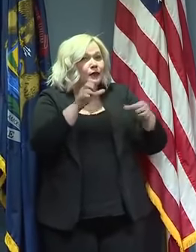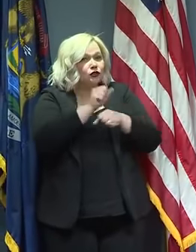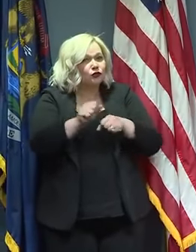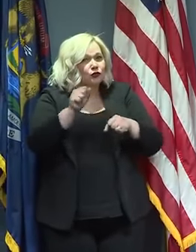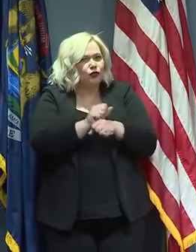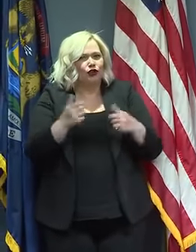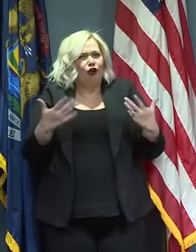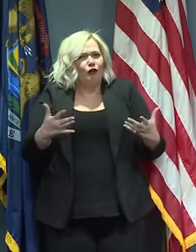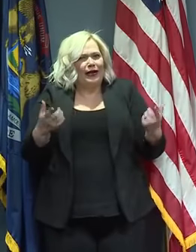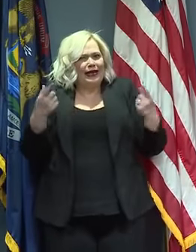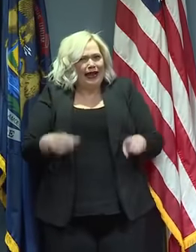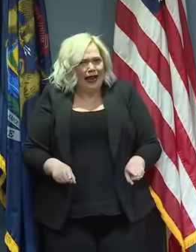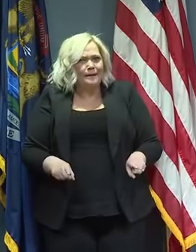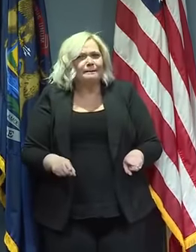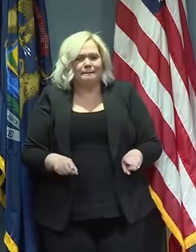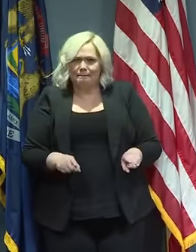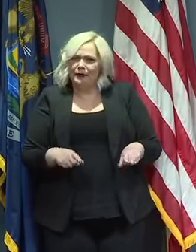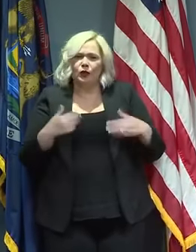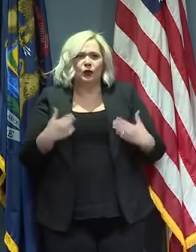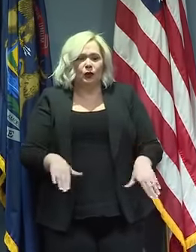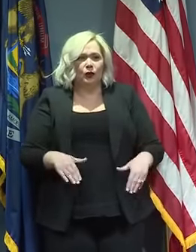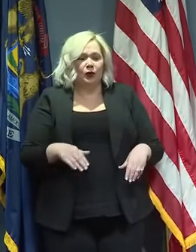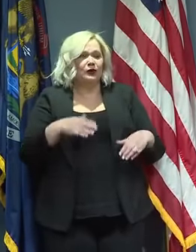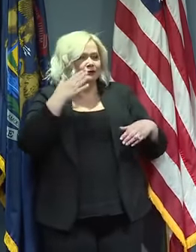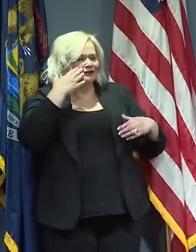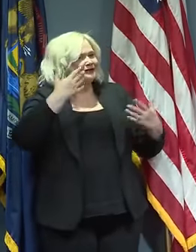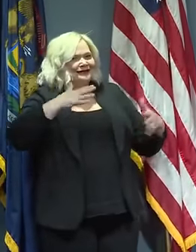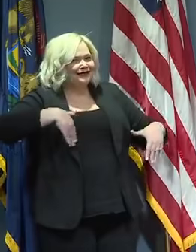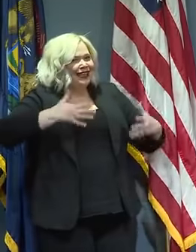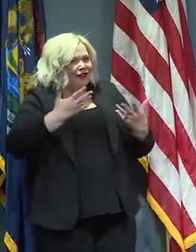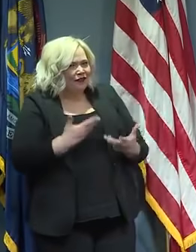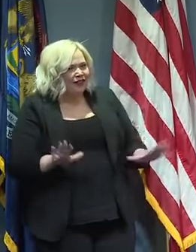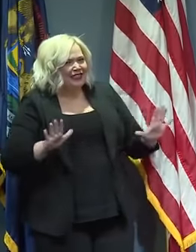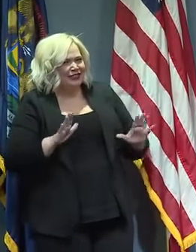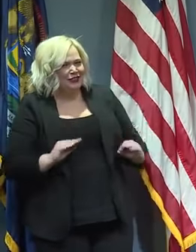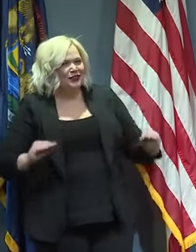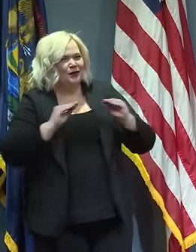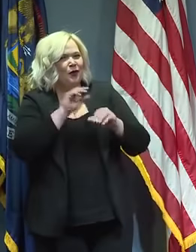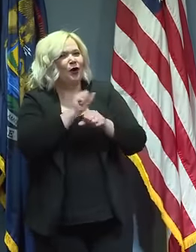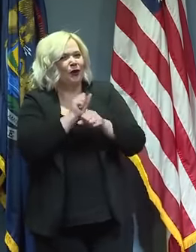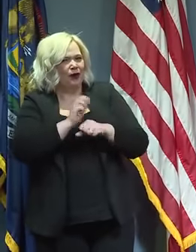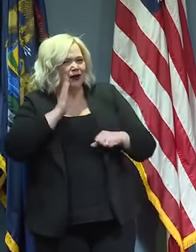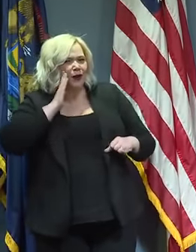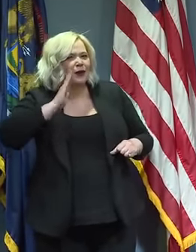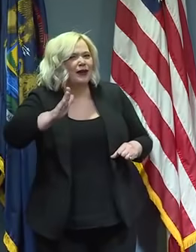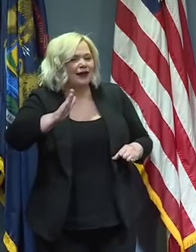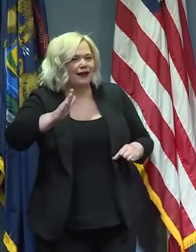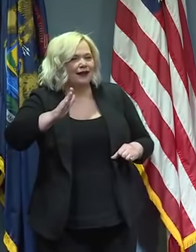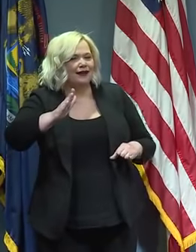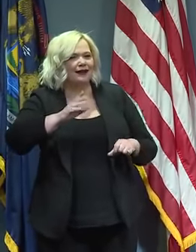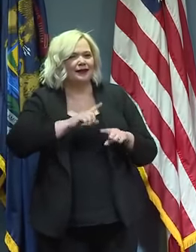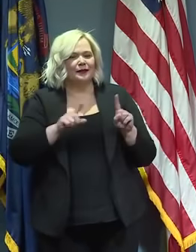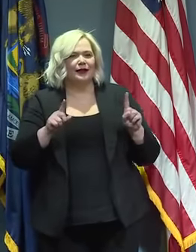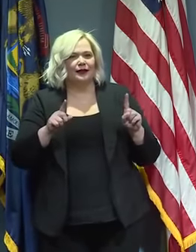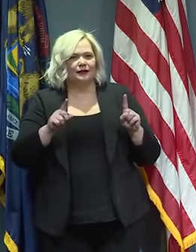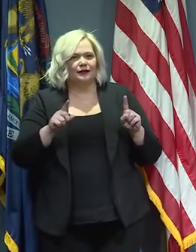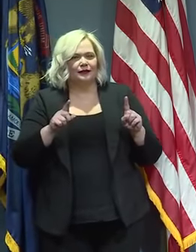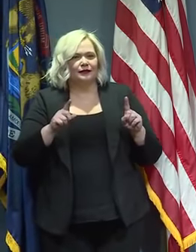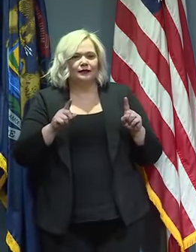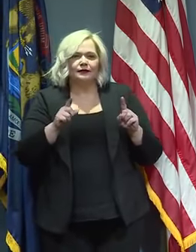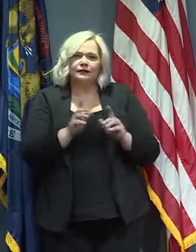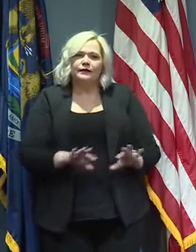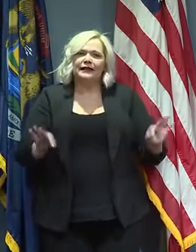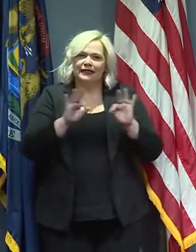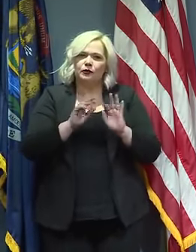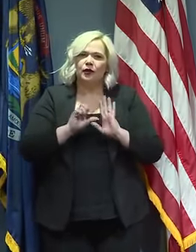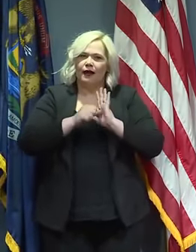has already gone into this, and I know we're not done. We've got a lot more yet to do, but I think that It's important